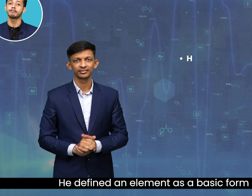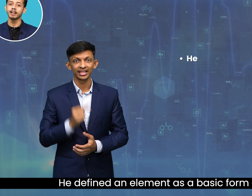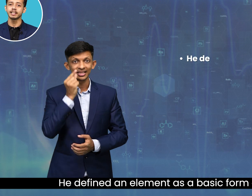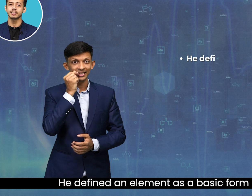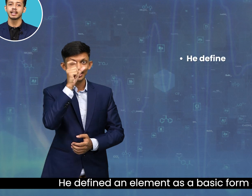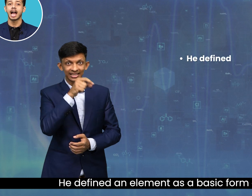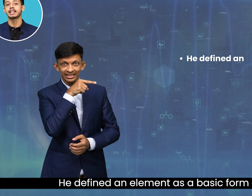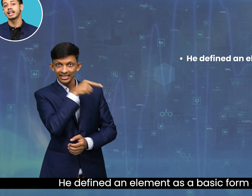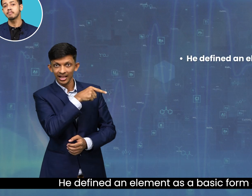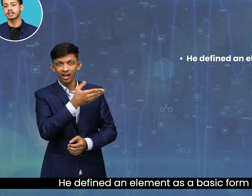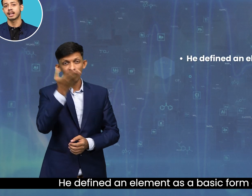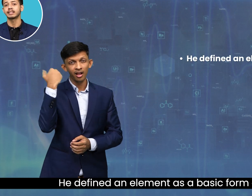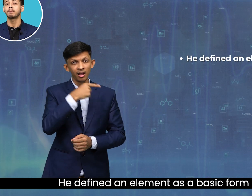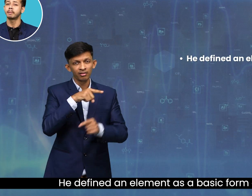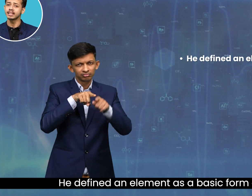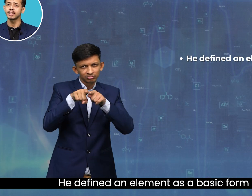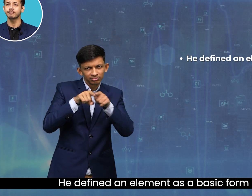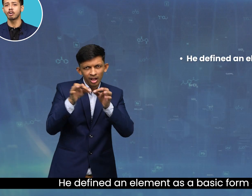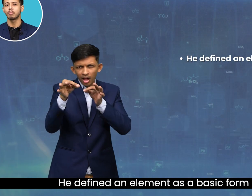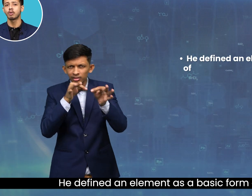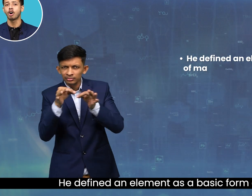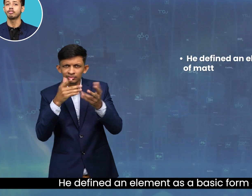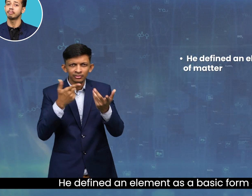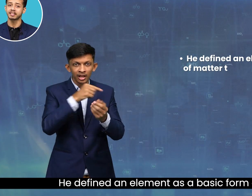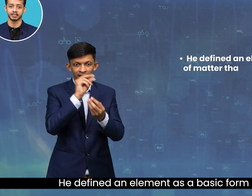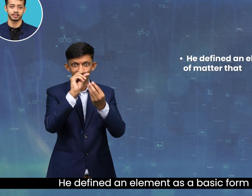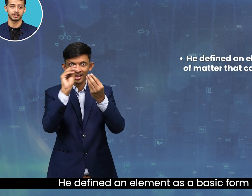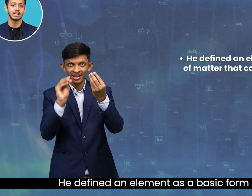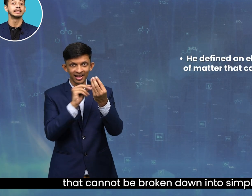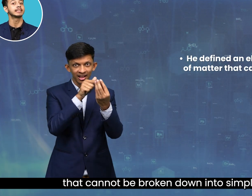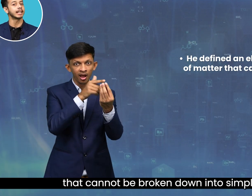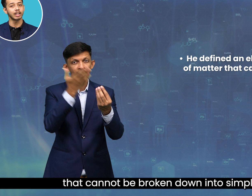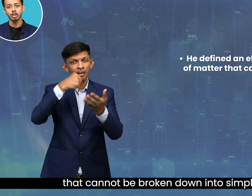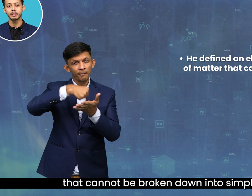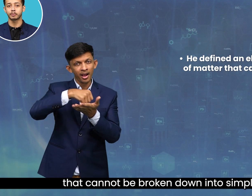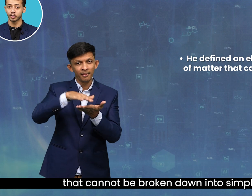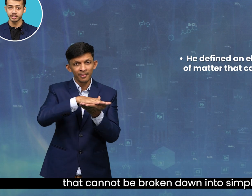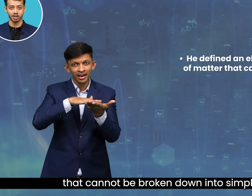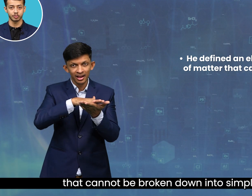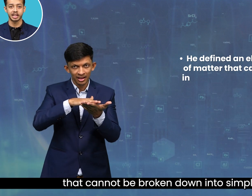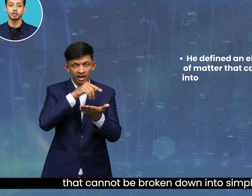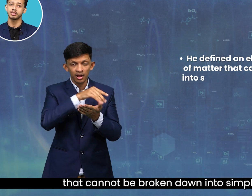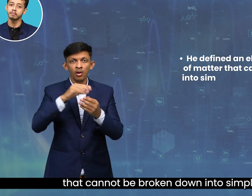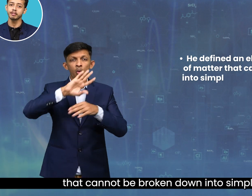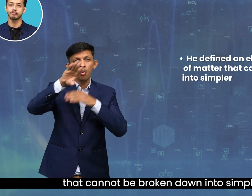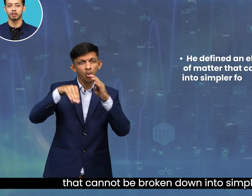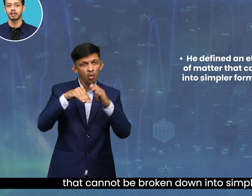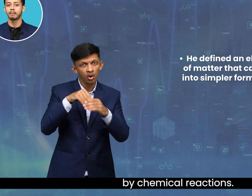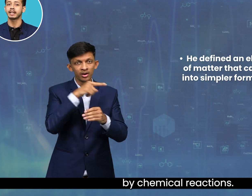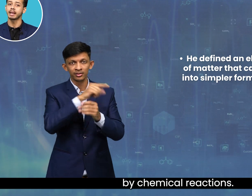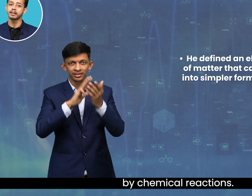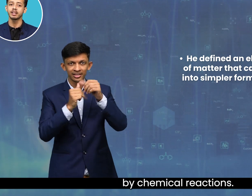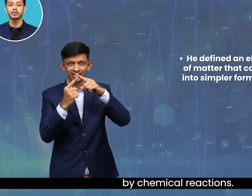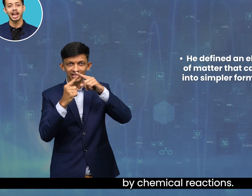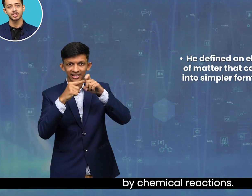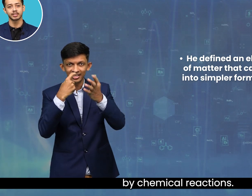He defined an element as a basic form of matter that cannot be broken down into simpler form